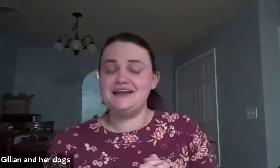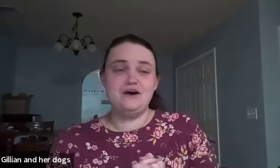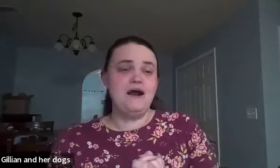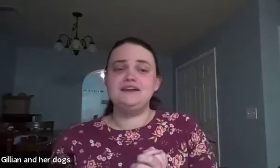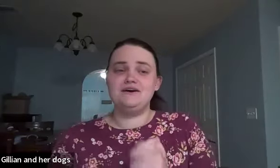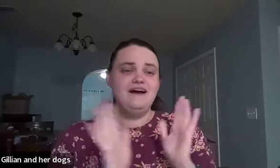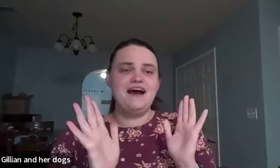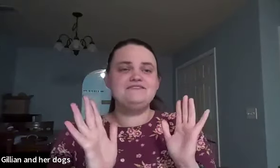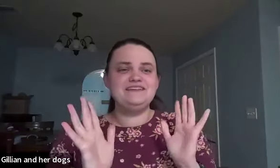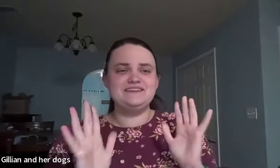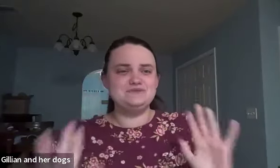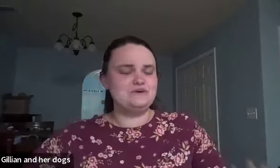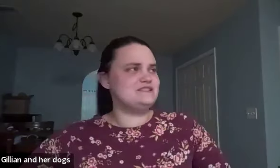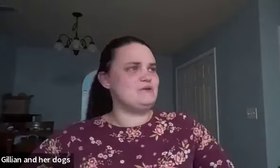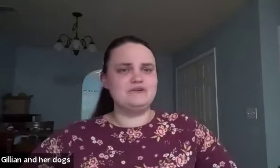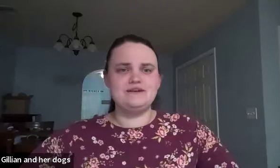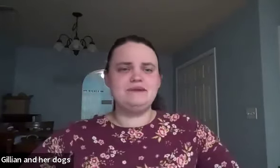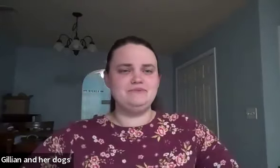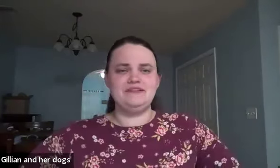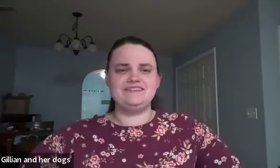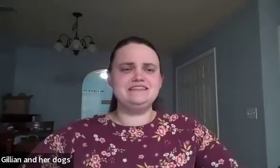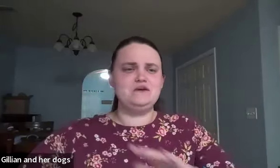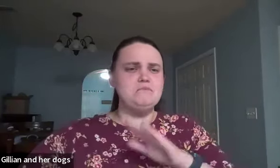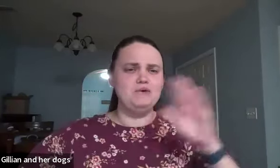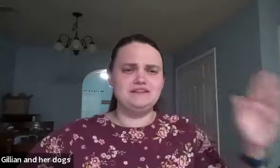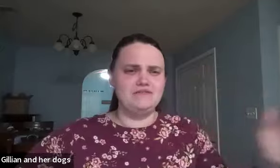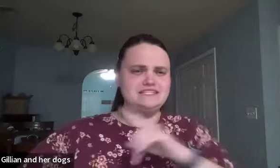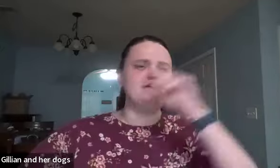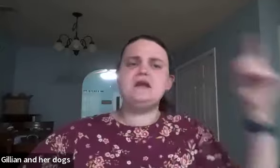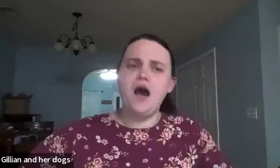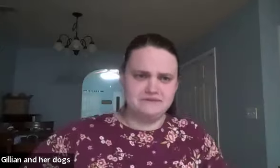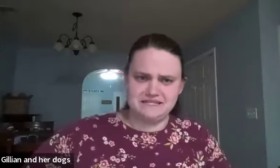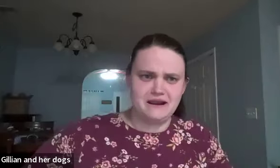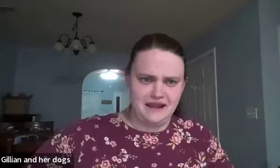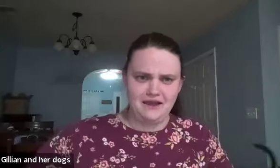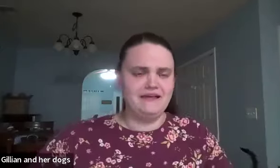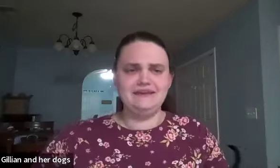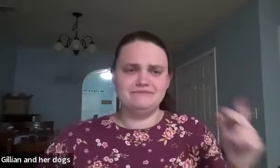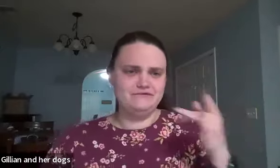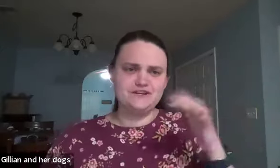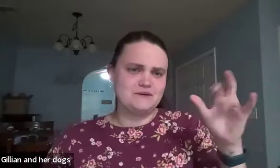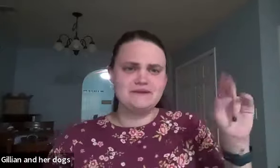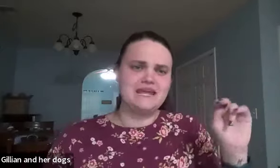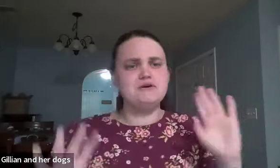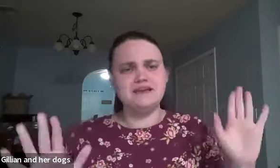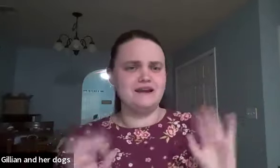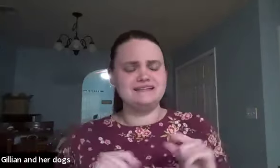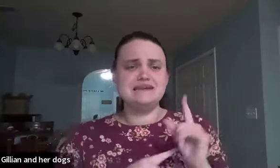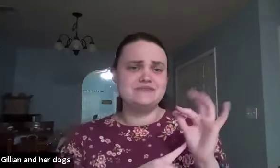I know. I feel like this one's always one where people this is this is very opposite right now. Finger spelling my name. Okay, great. It's